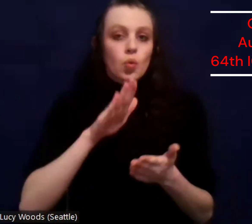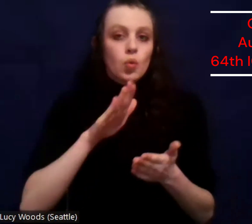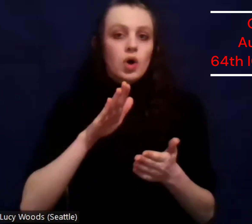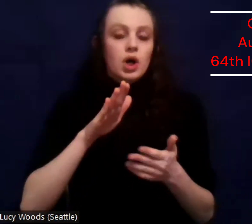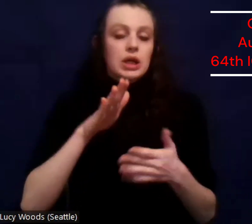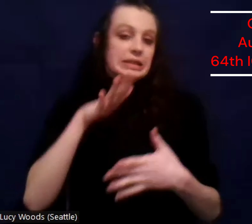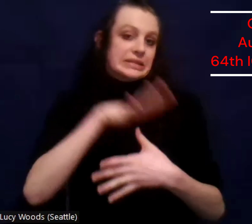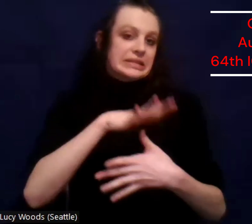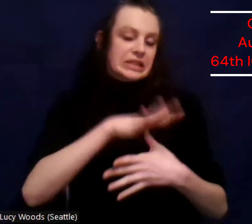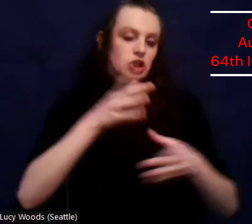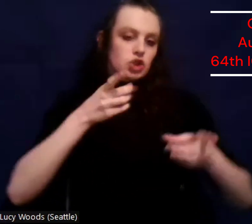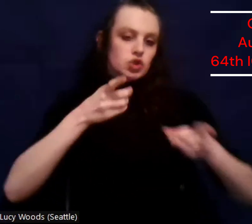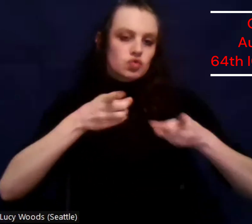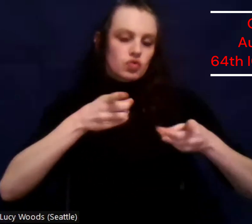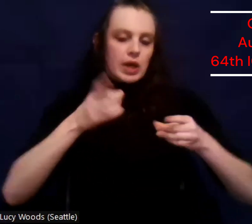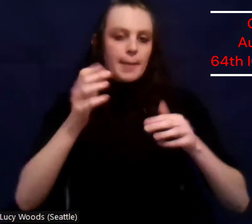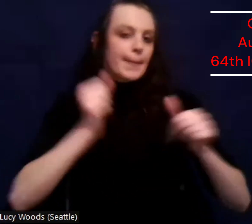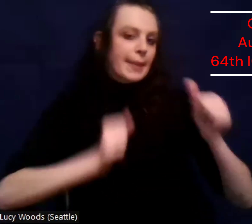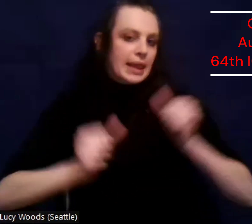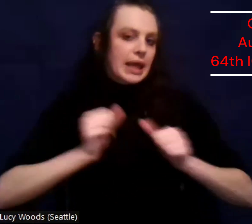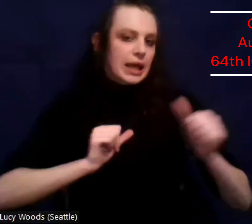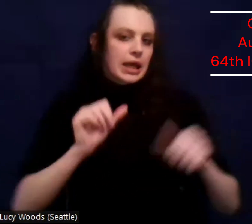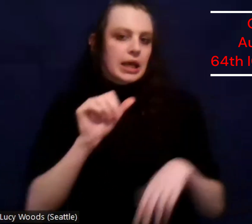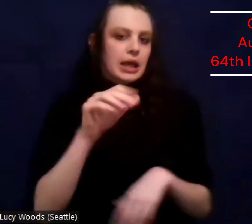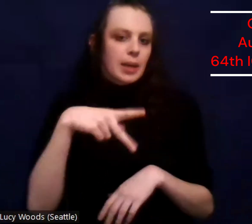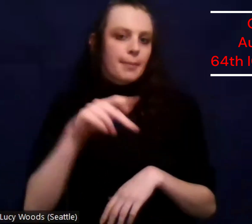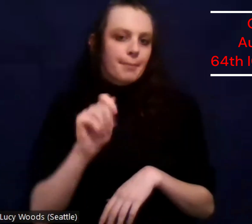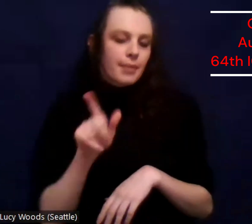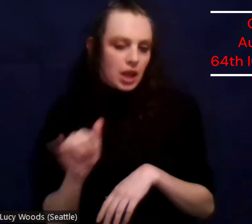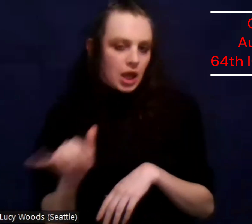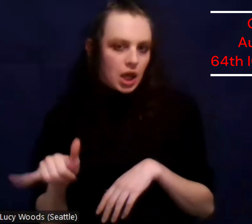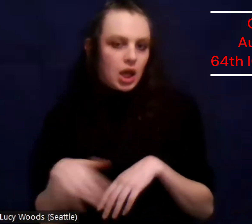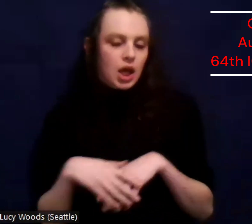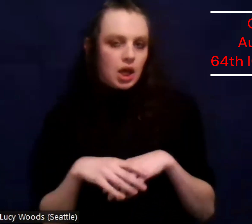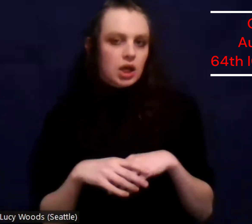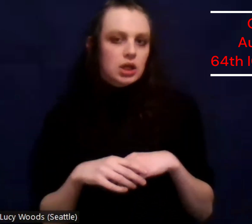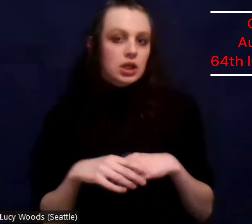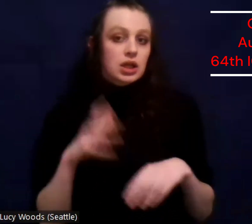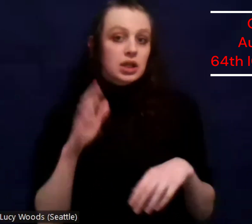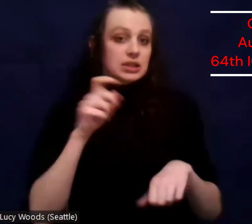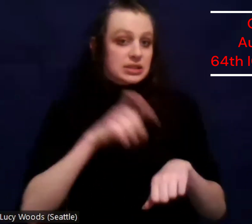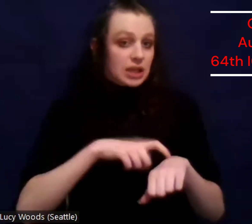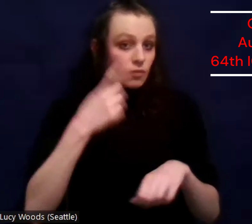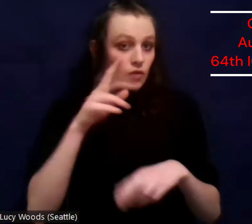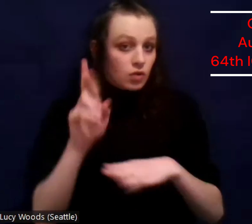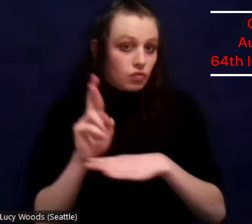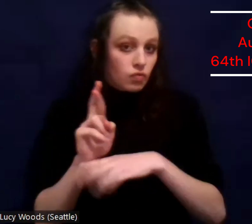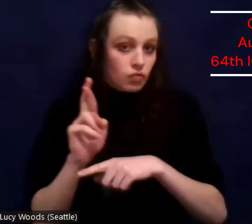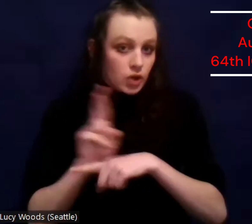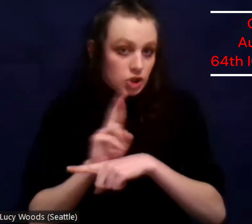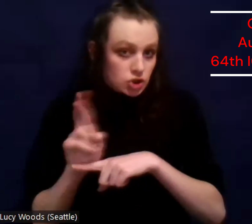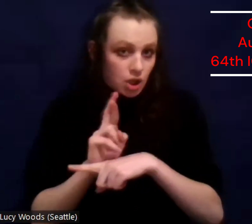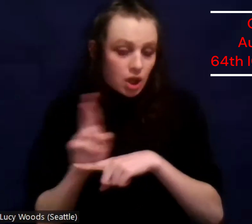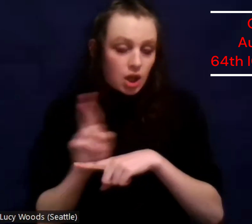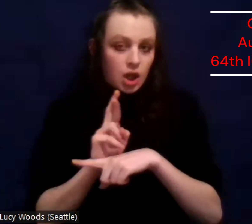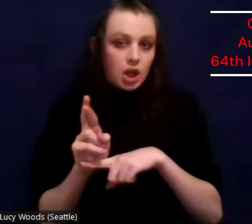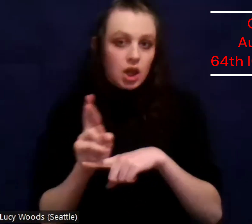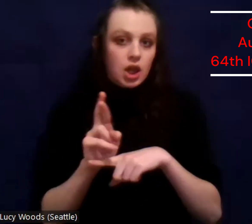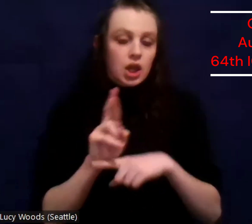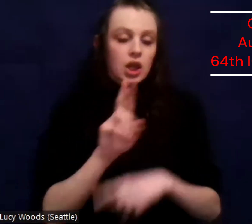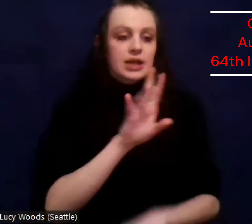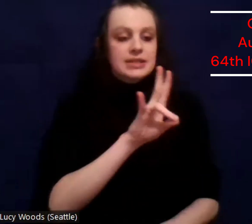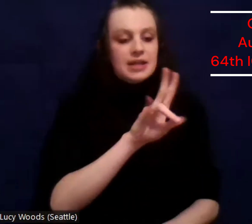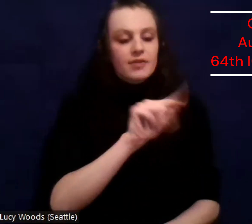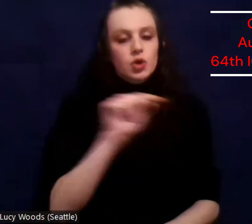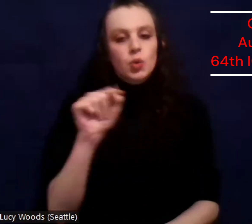plays. And the time for rehearsal was going to be from 7 to